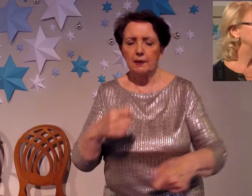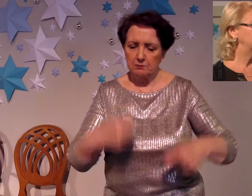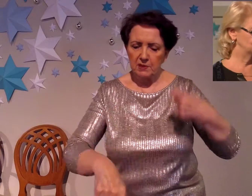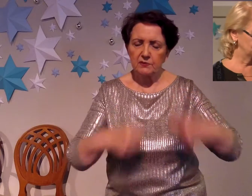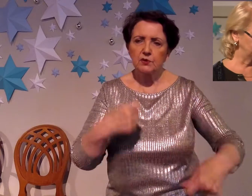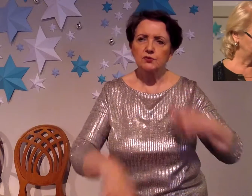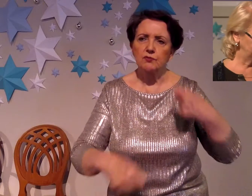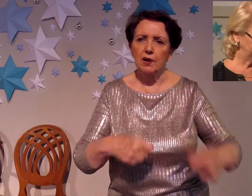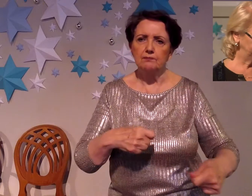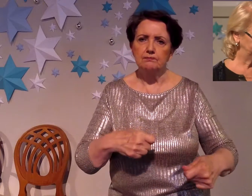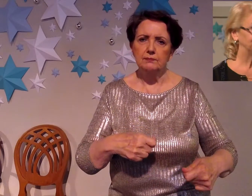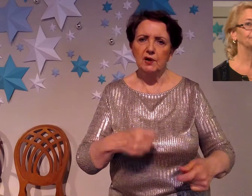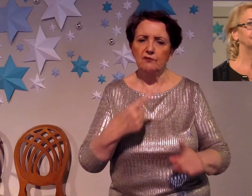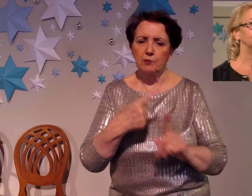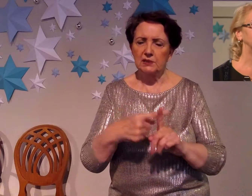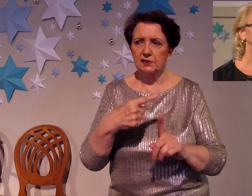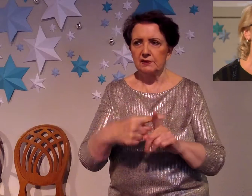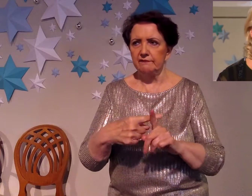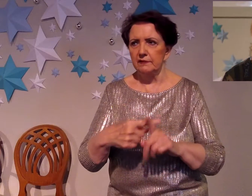of that truth.